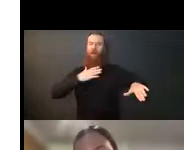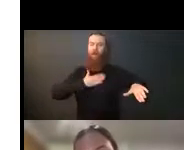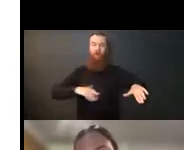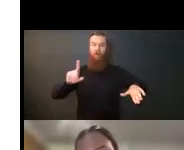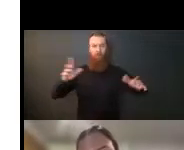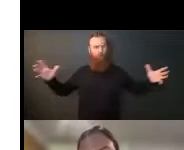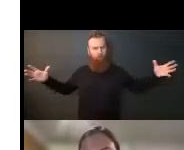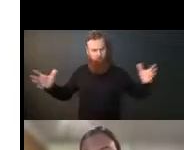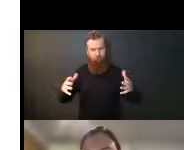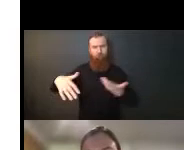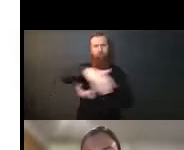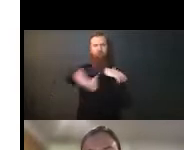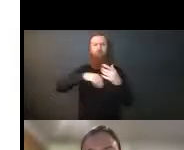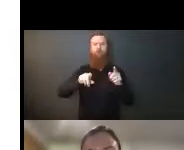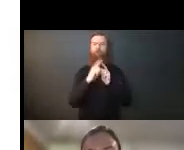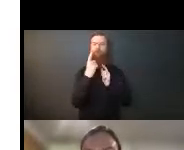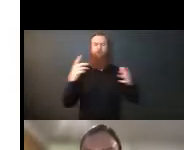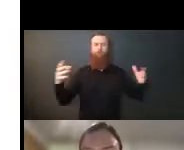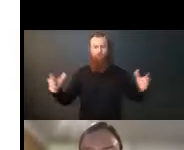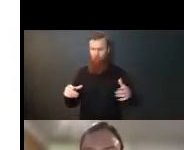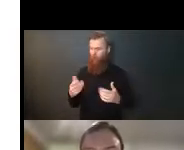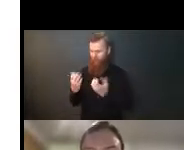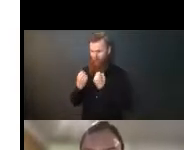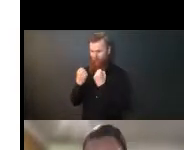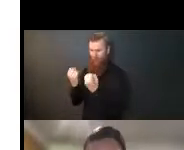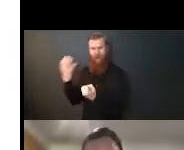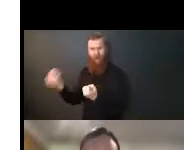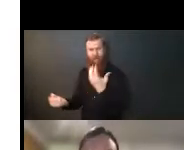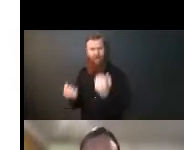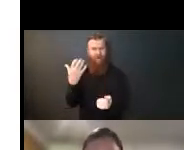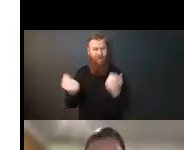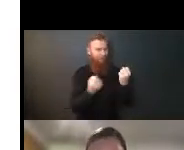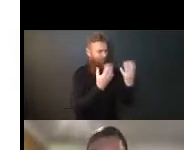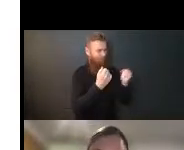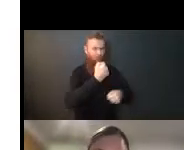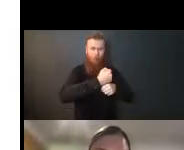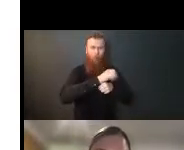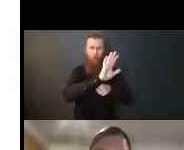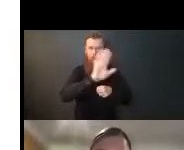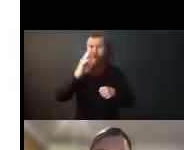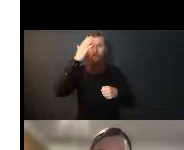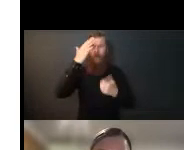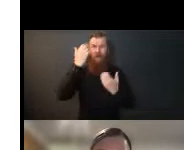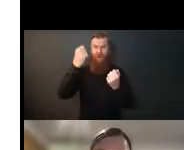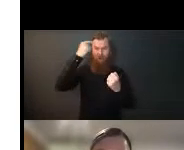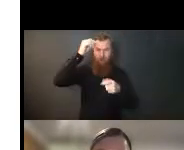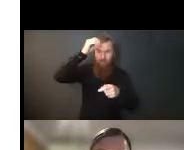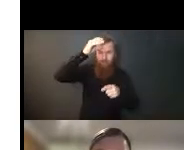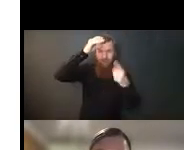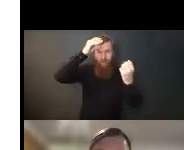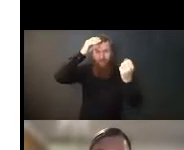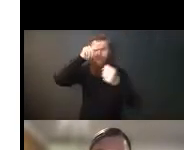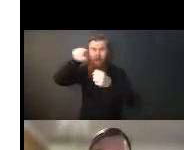this already exists in your work, in your heads, and we're trying to sort of get that out and sort of get that into